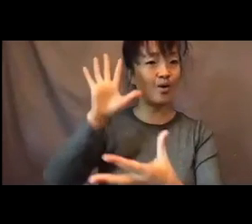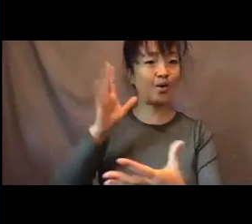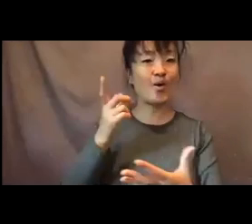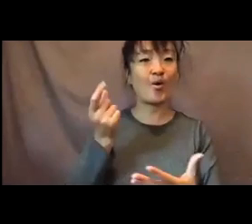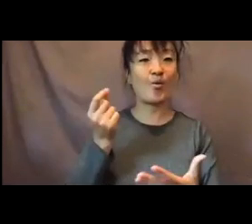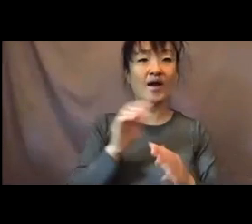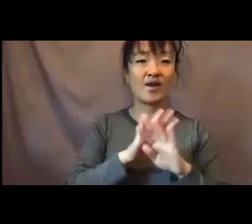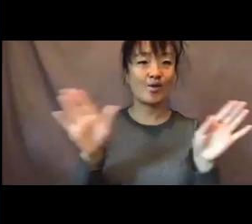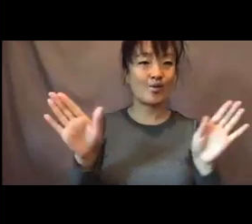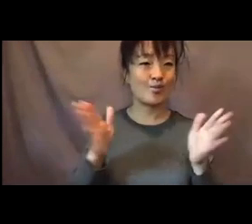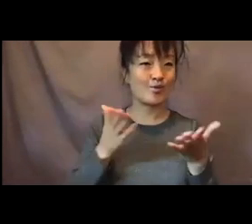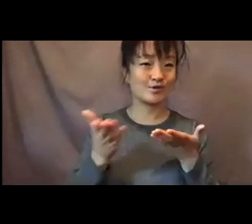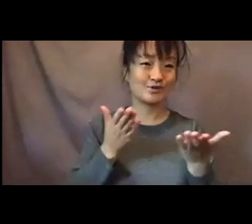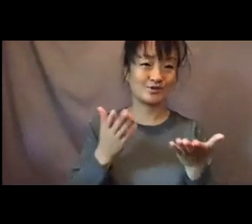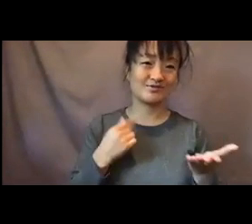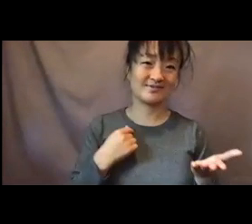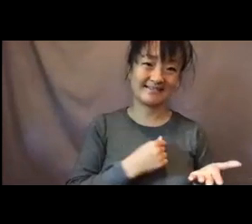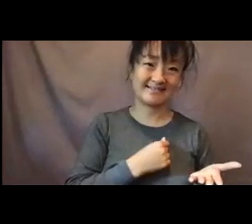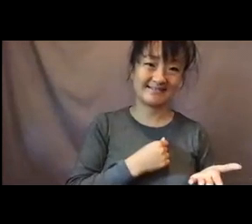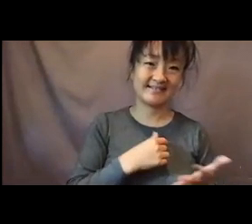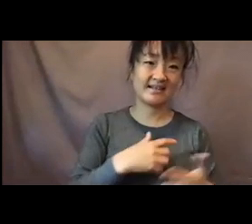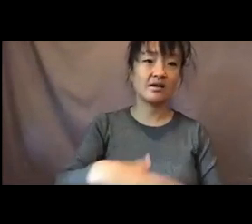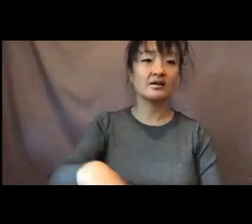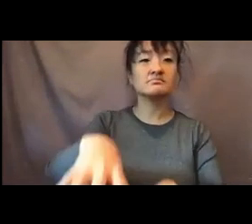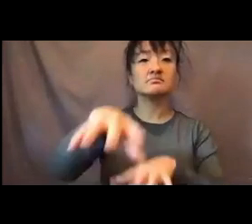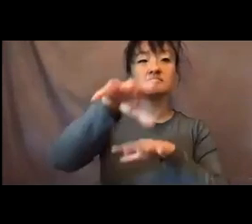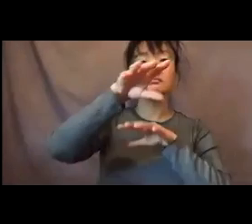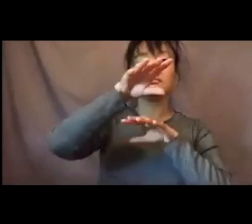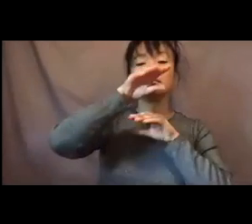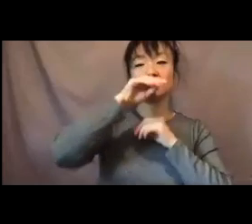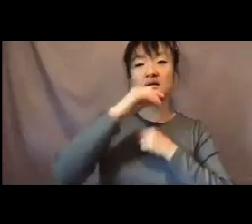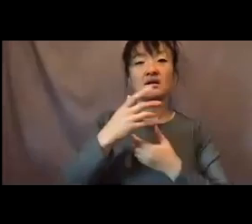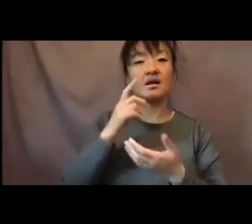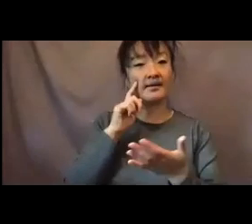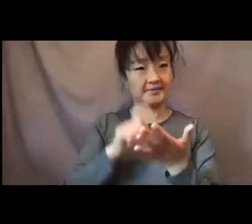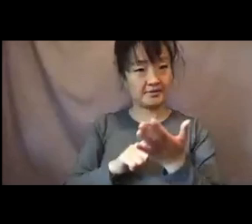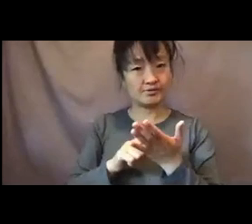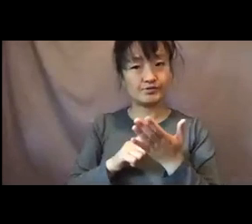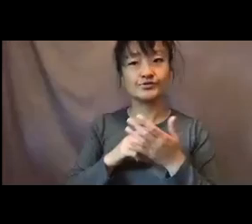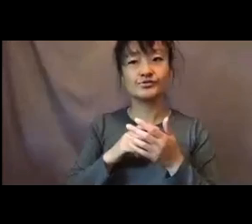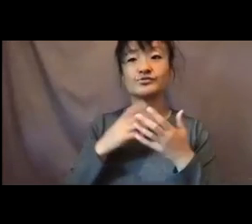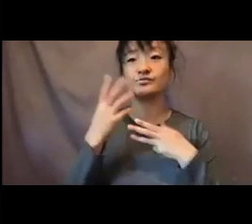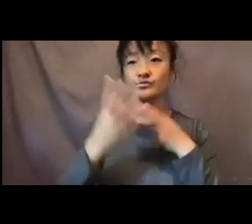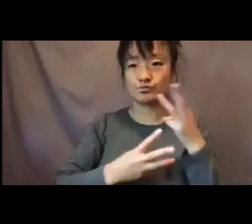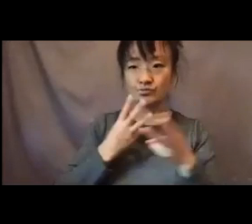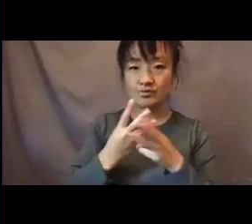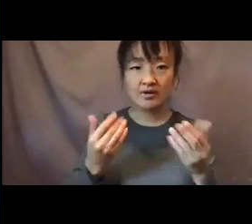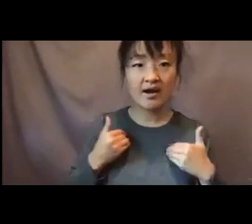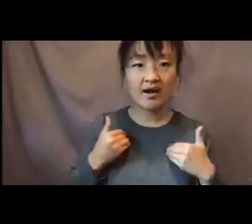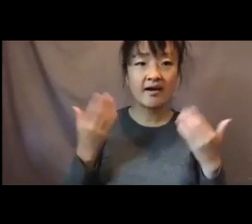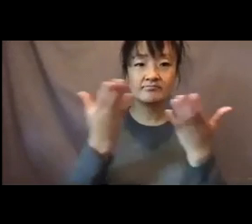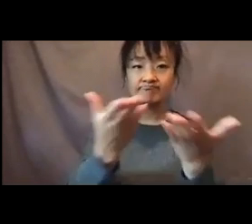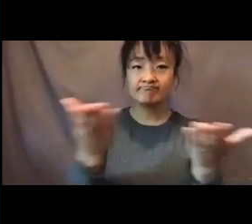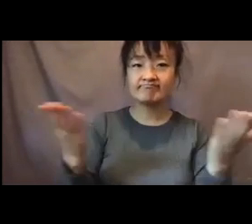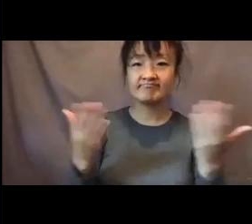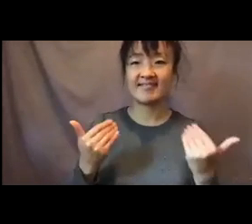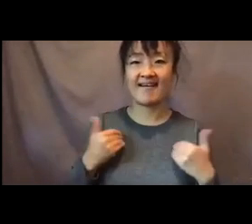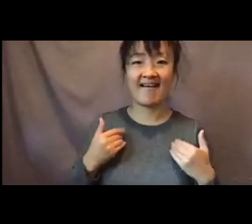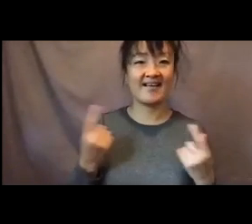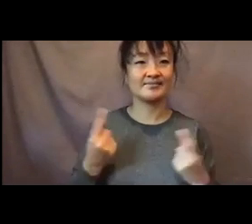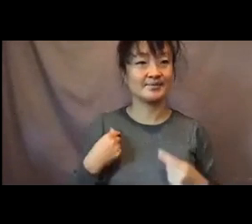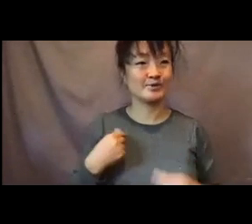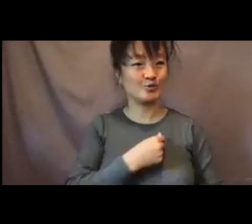us, right? Taking in, we're going to acknowledge that the world has, and we can attain what it is that we need, right? And